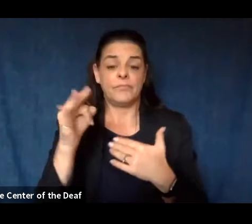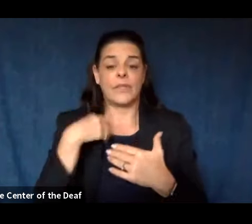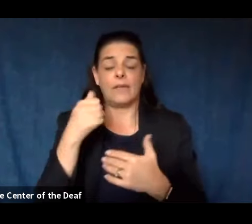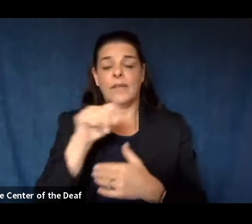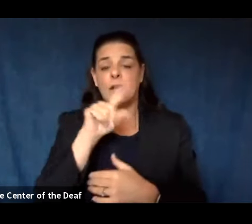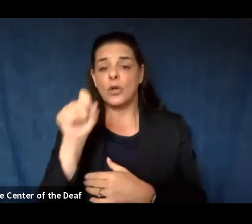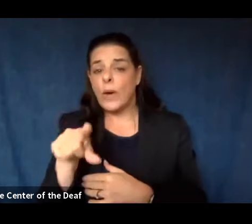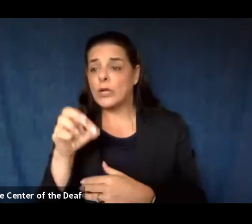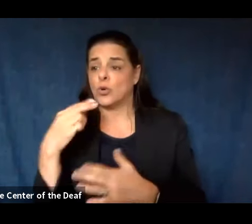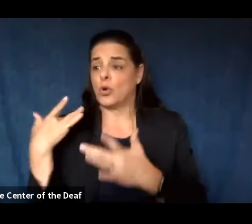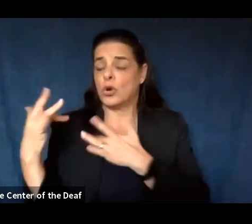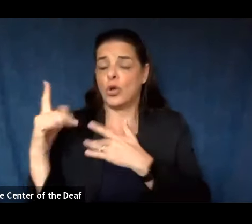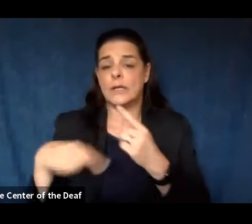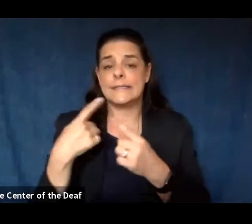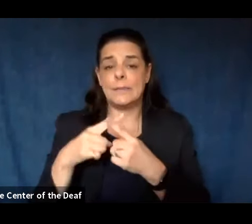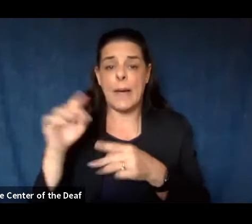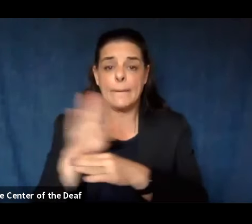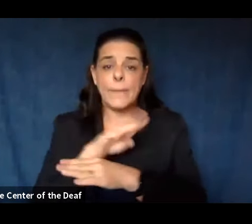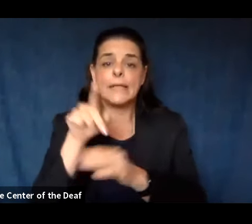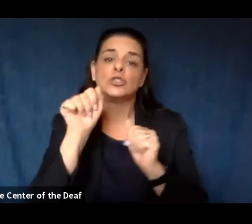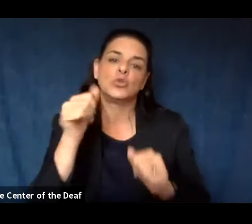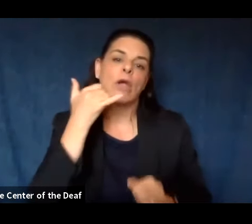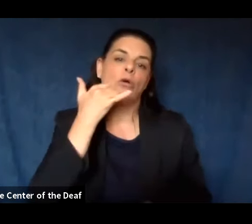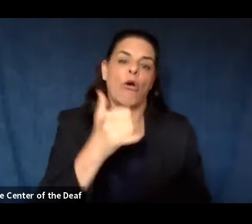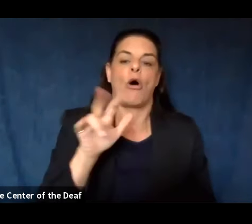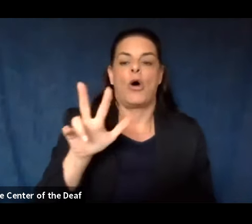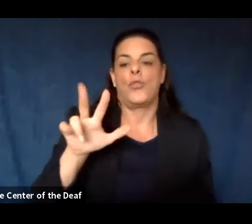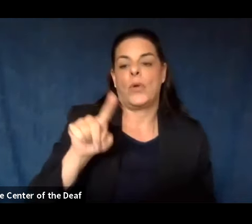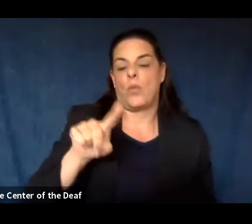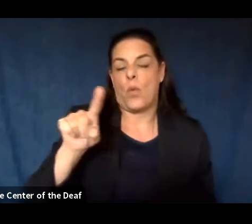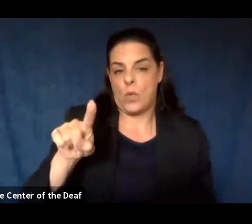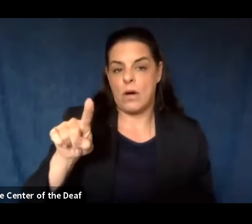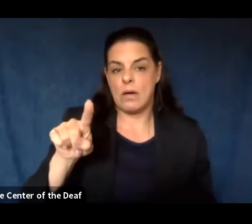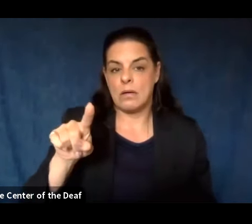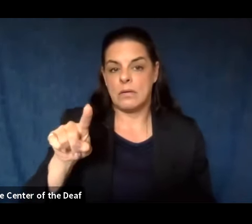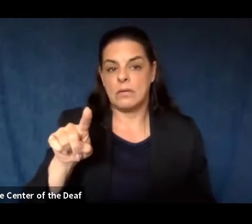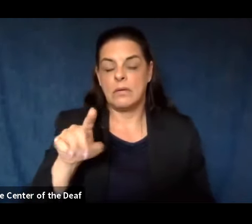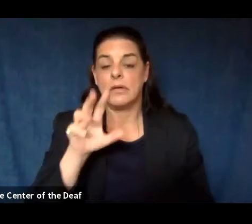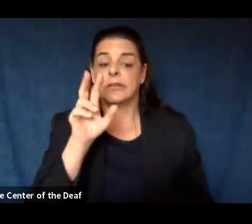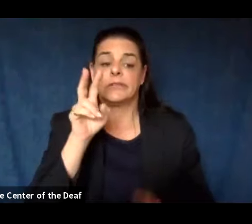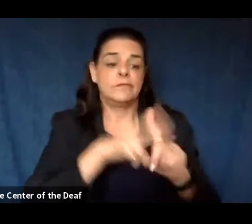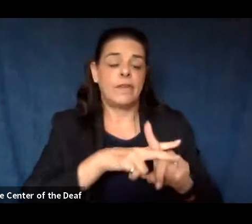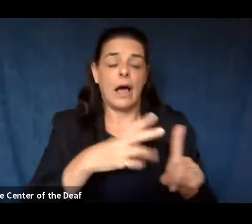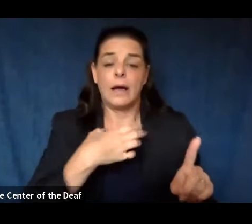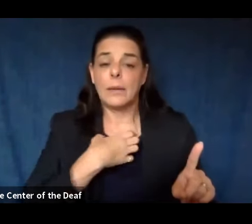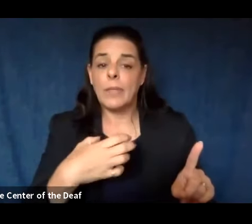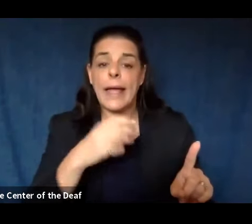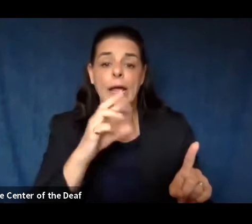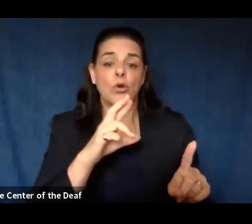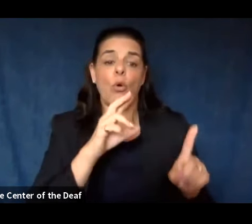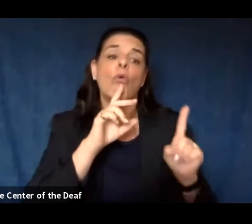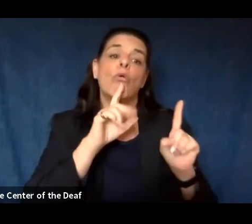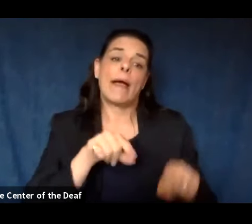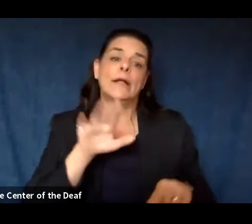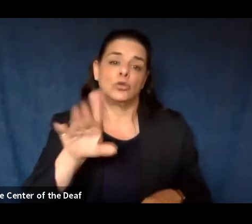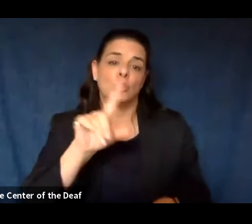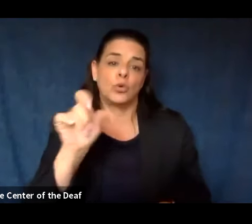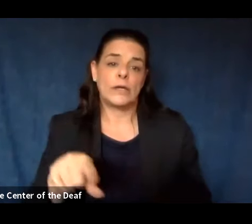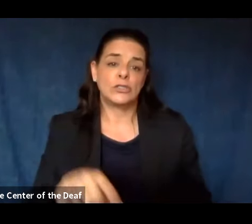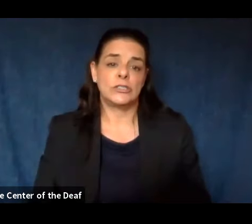can still always call 311 and lodge a complaint or get your questions answered that